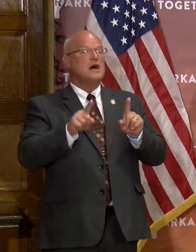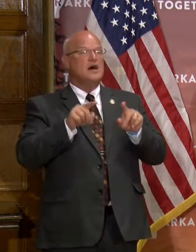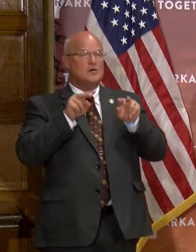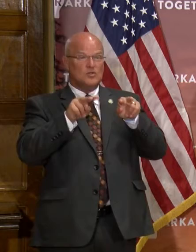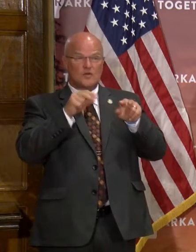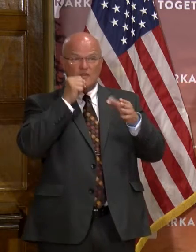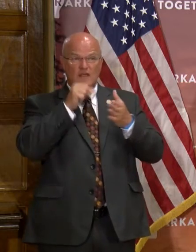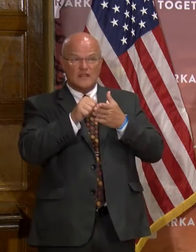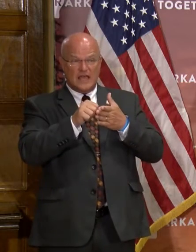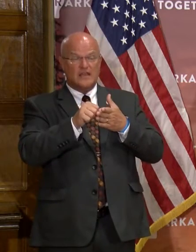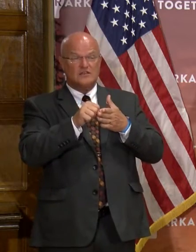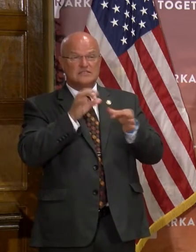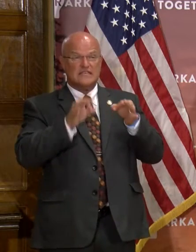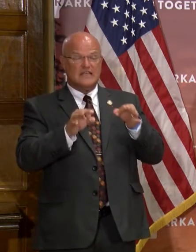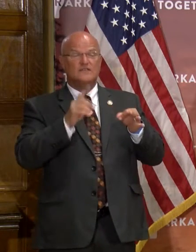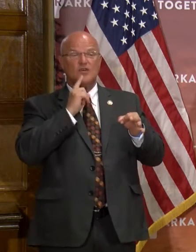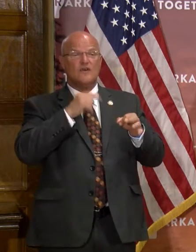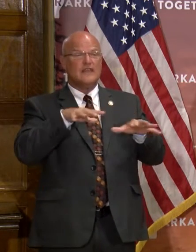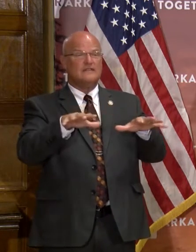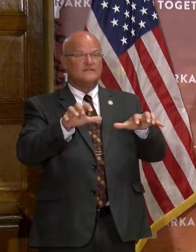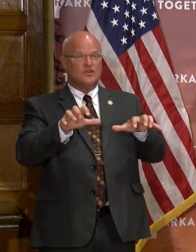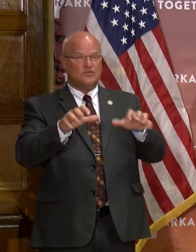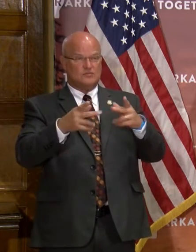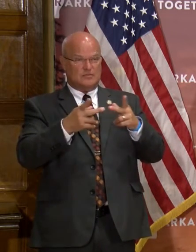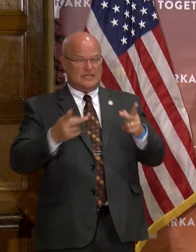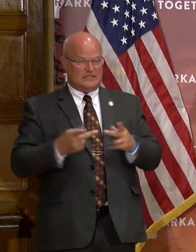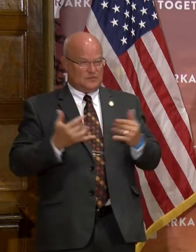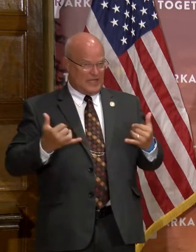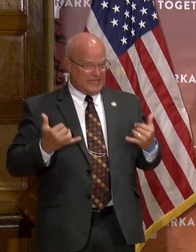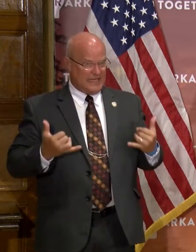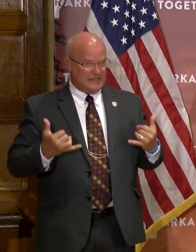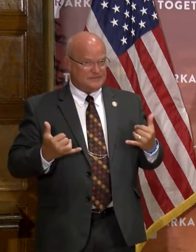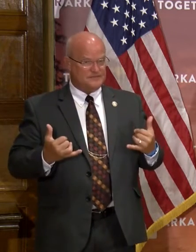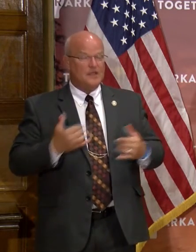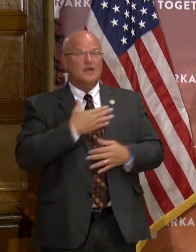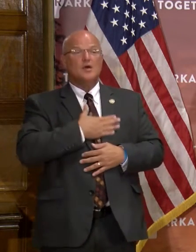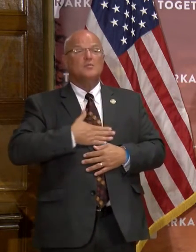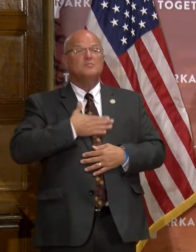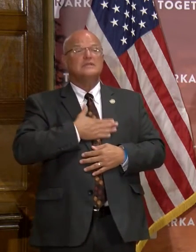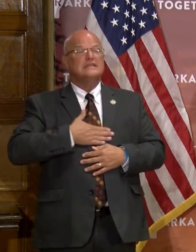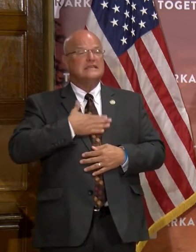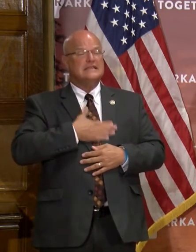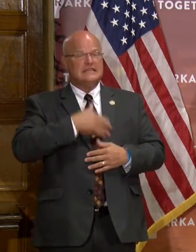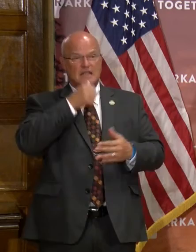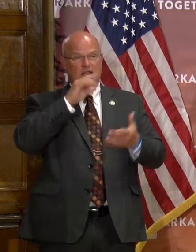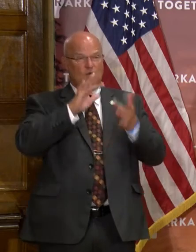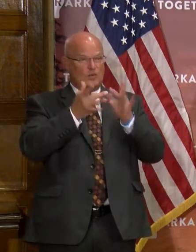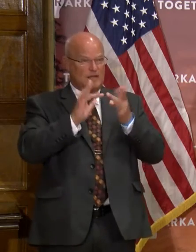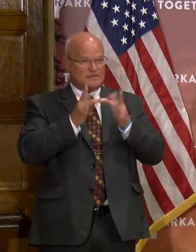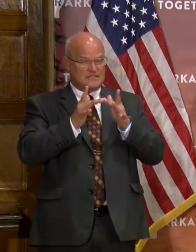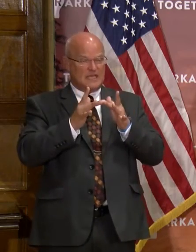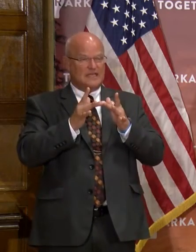for those letters in the mail for those who are in that hold status. But again, please go to our website. If you have that fraudulent claim, reach out and let us